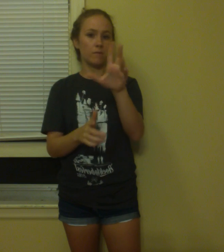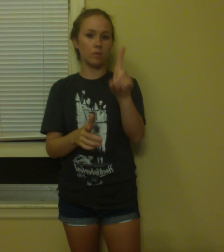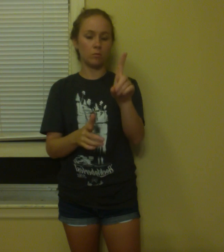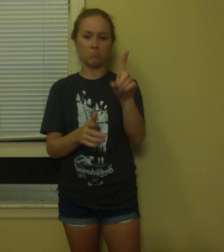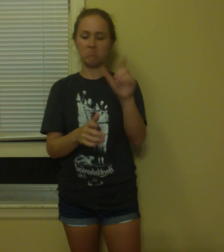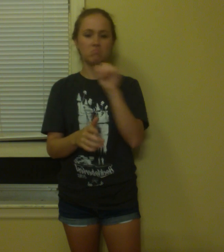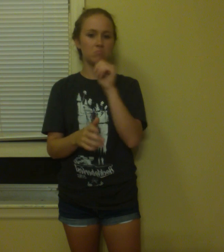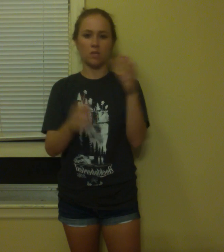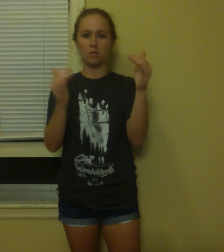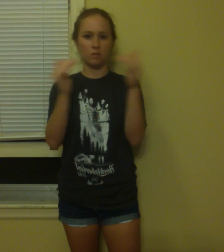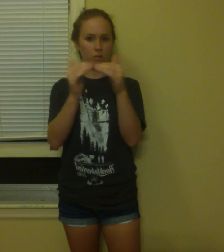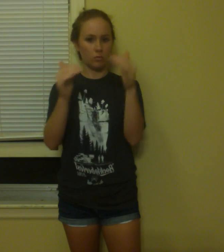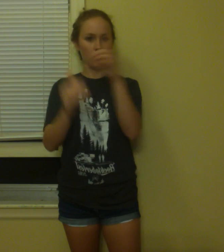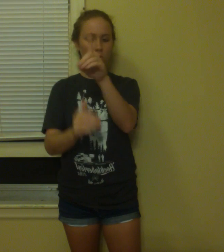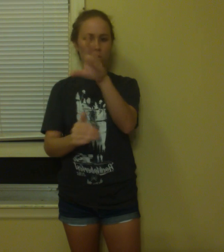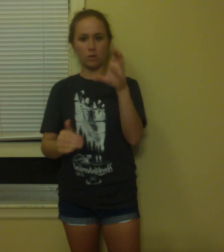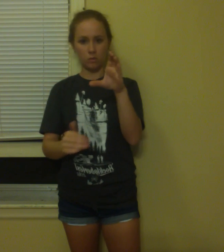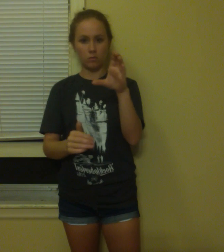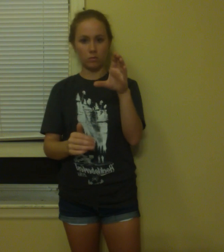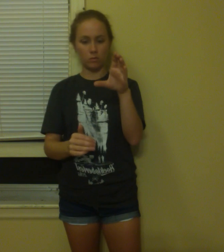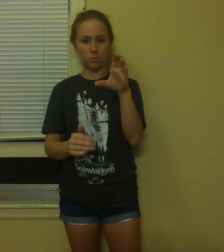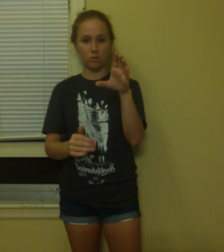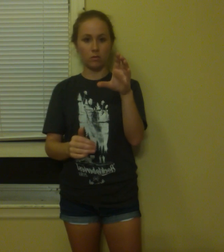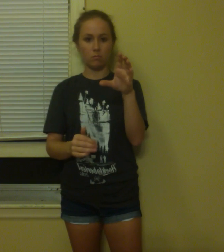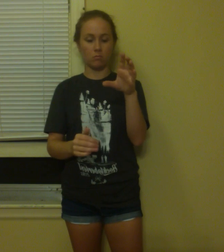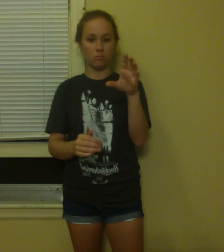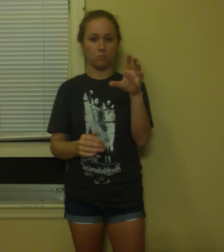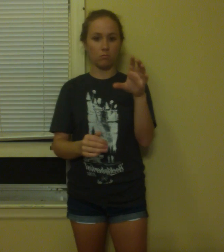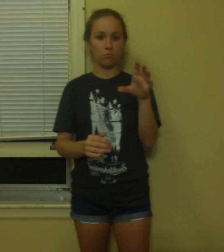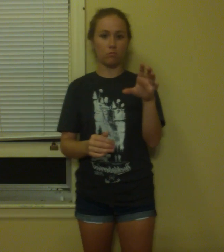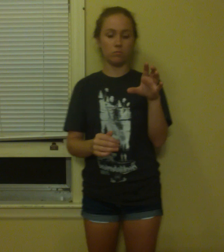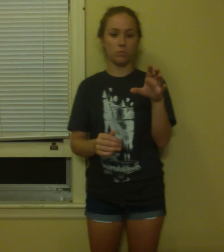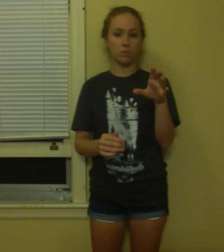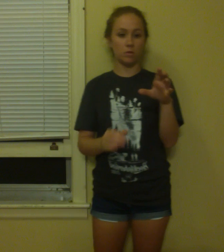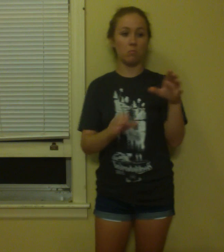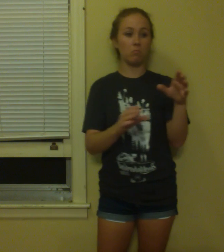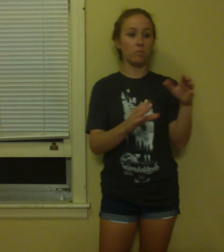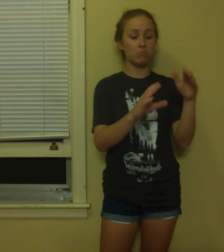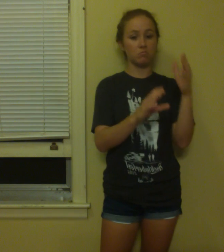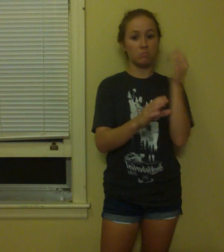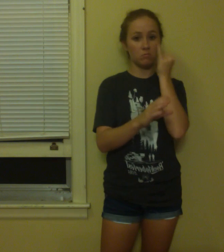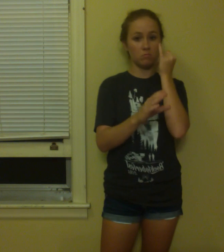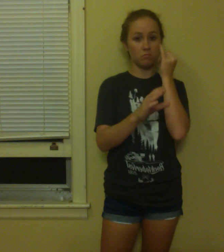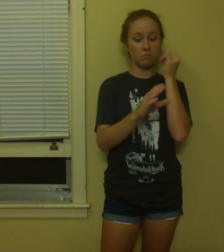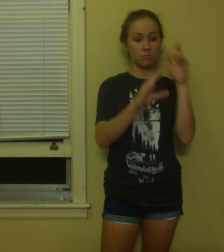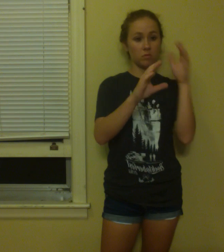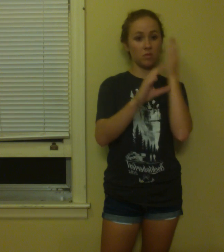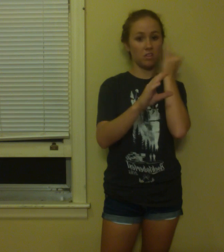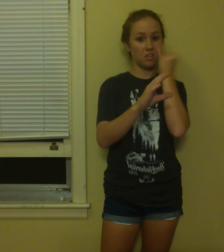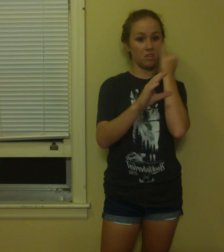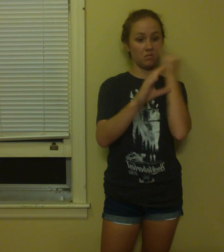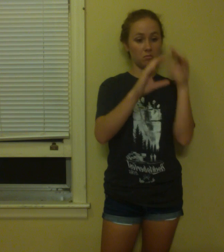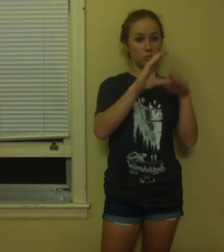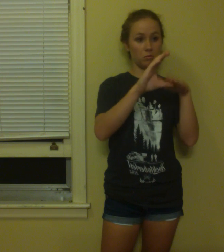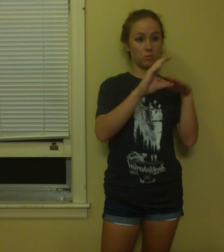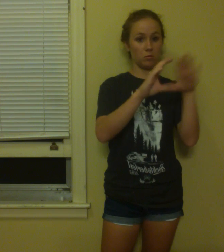not equal everyone's opinion. So the idea is that the minority party can speak as long as they want. And the only way that you